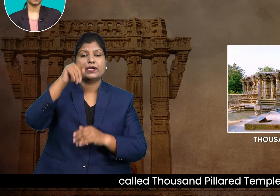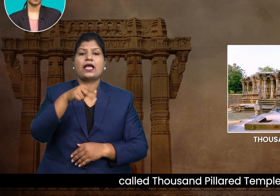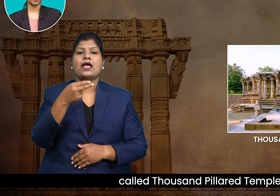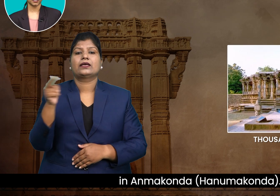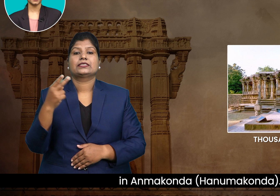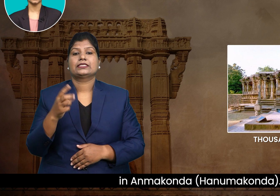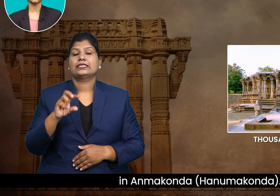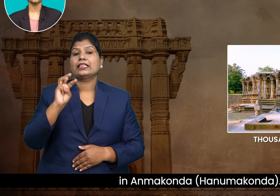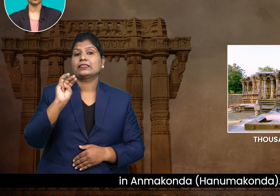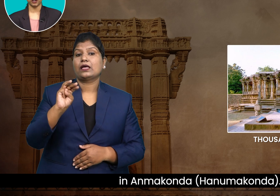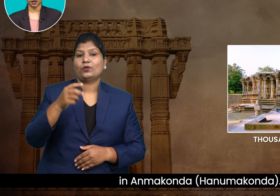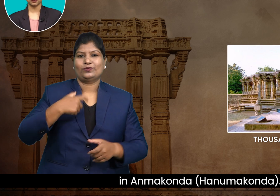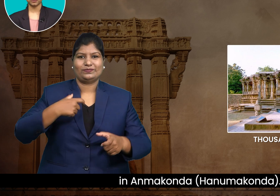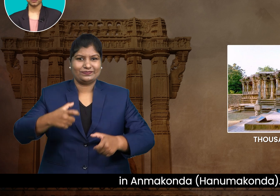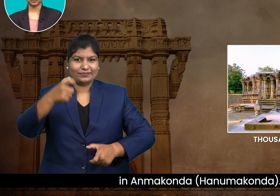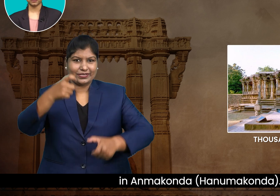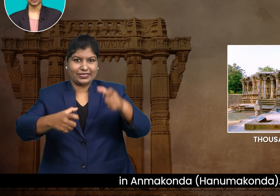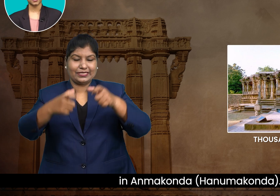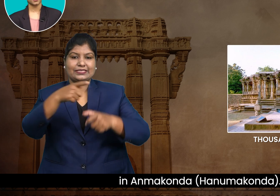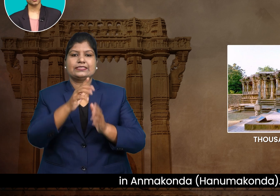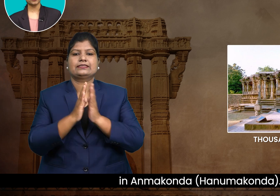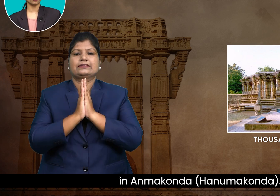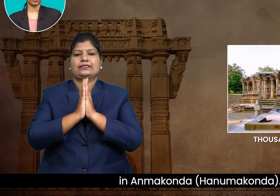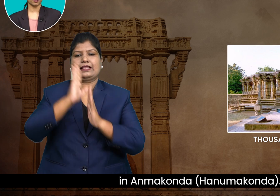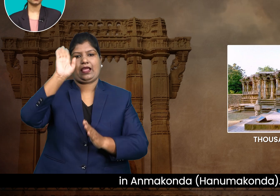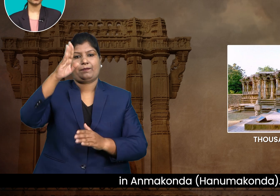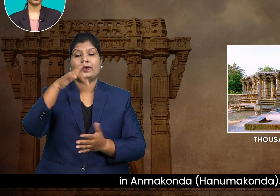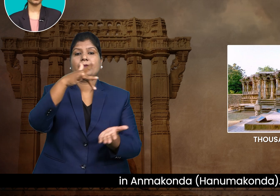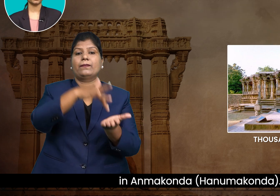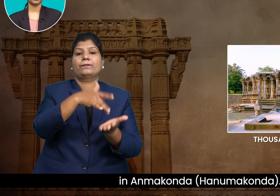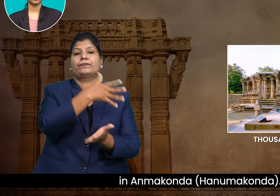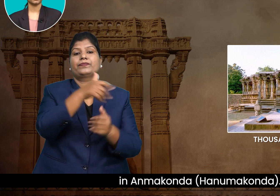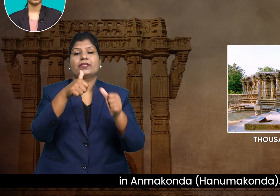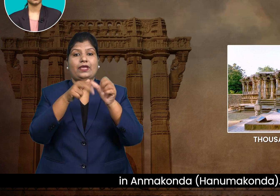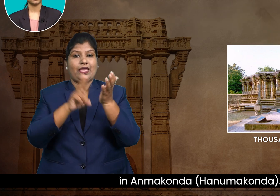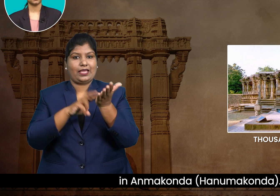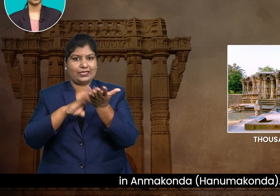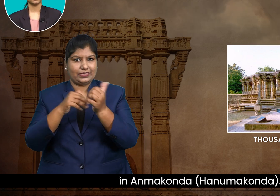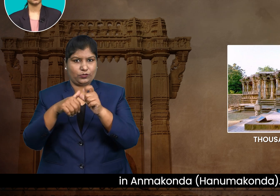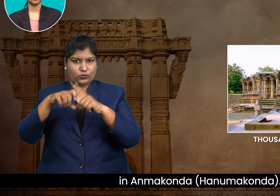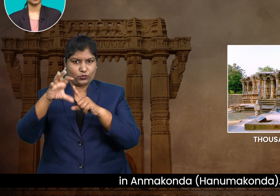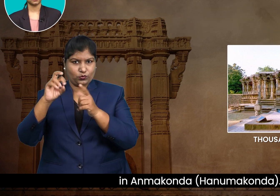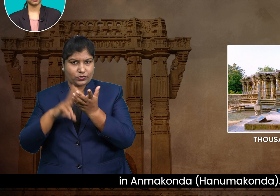Temple in Anmakonda, Hanumakonda.